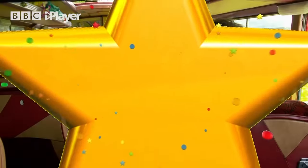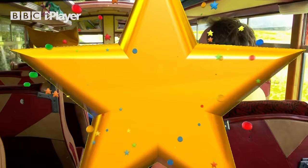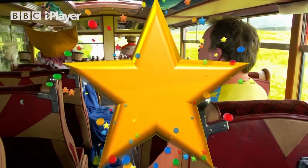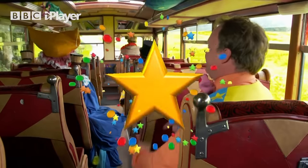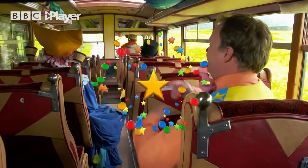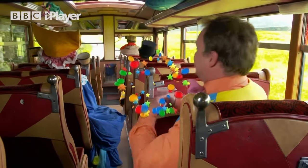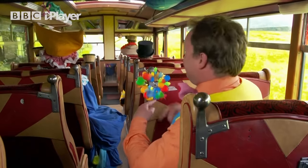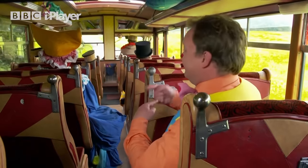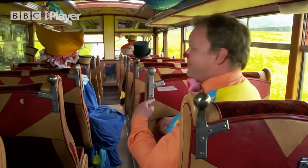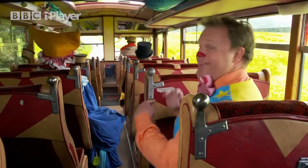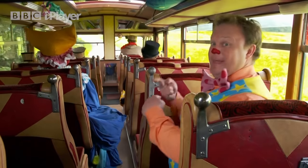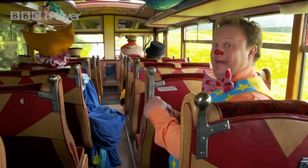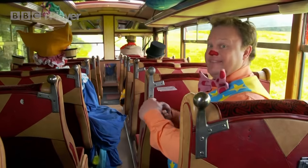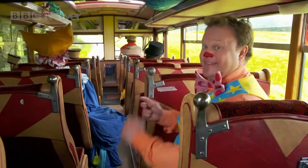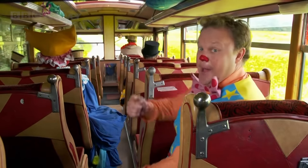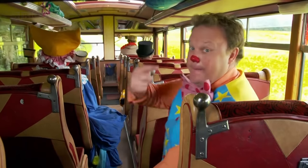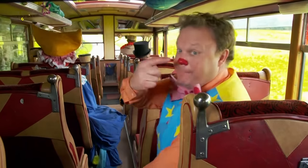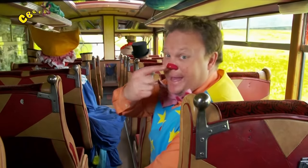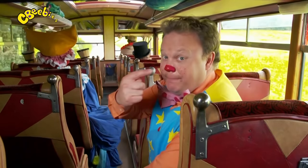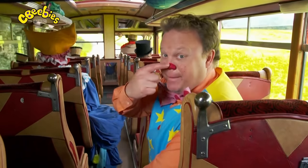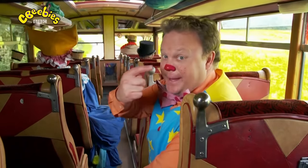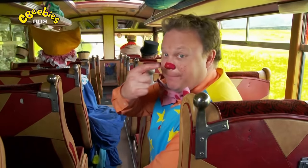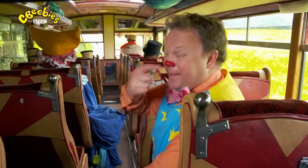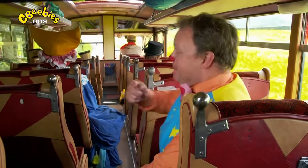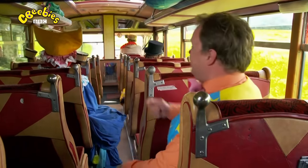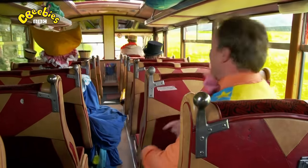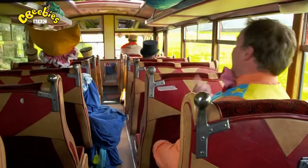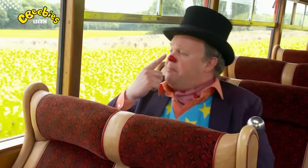oh the tumbles on the bus go bleep bleep bleep